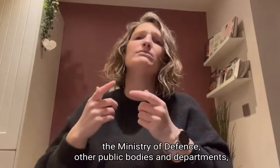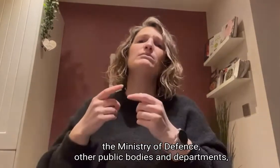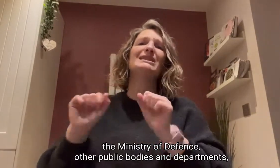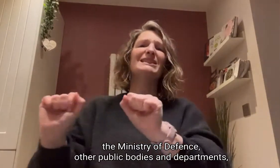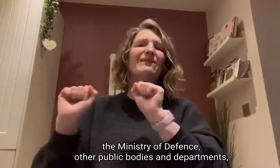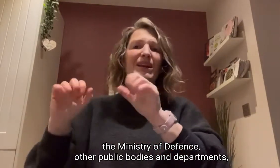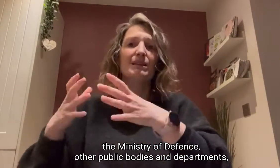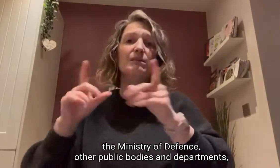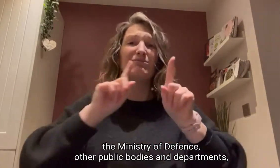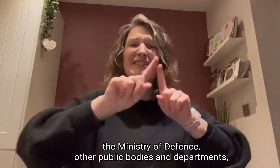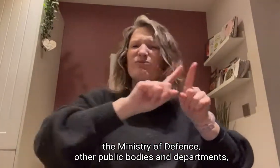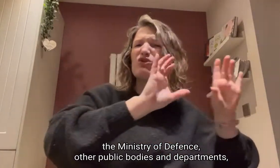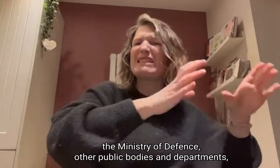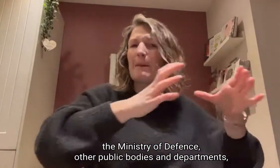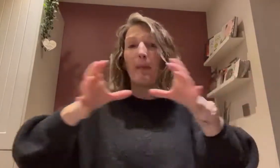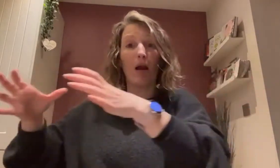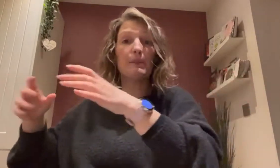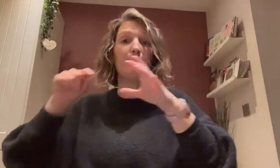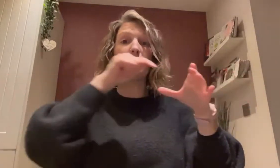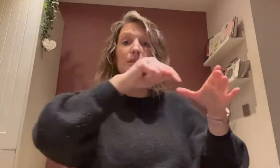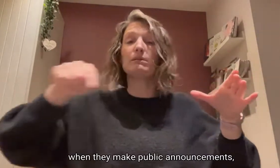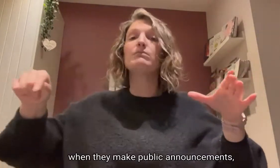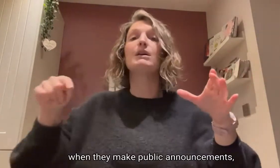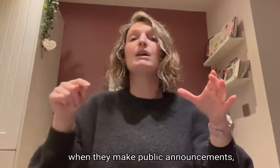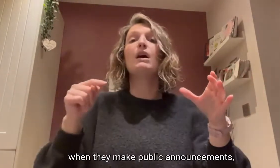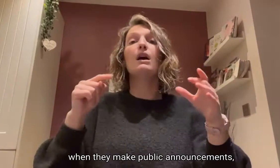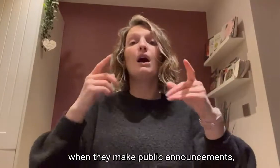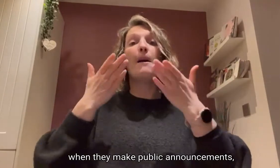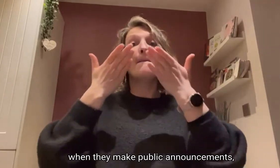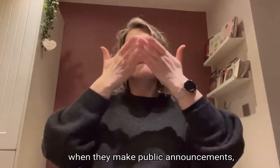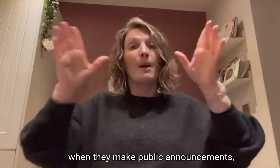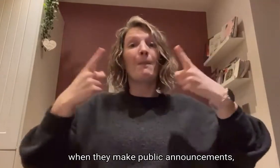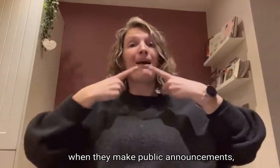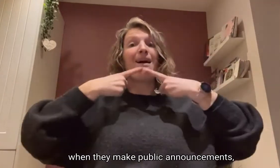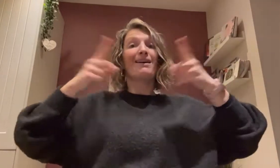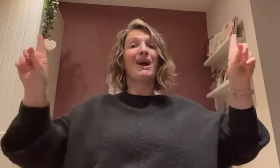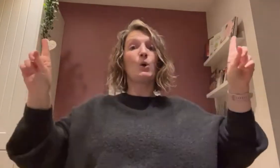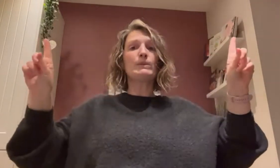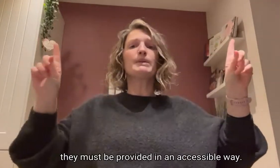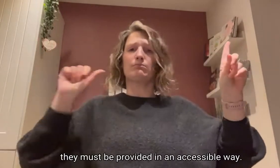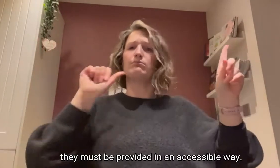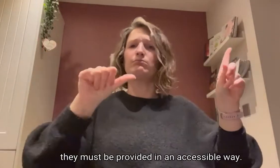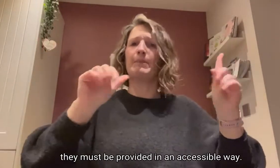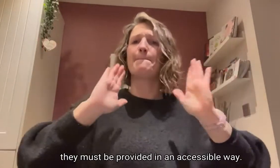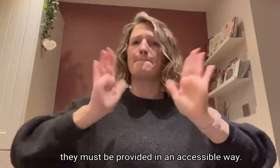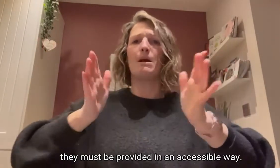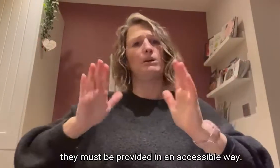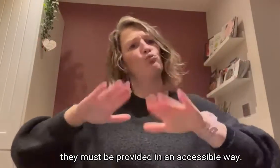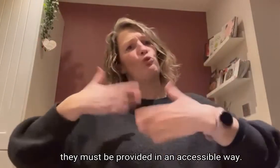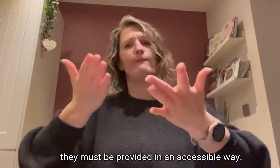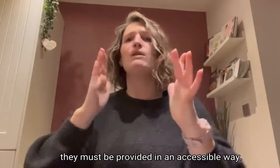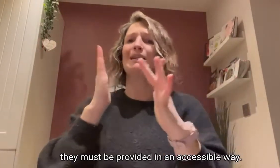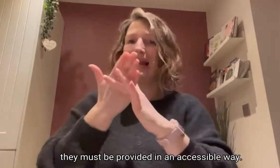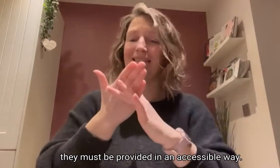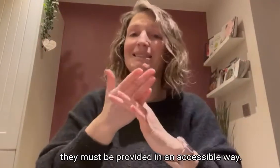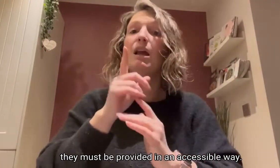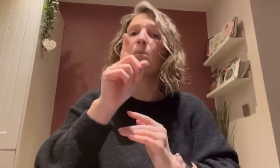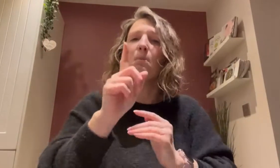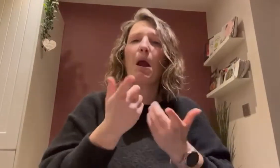public bodies and departments, when they make public announcements, they must be provided in an accessible way. So